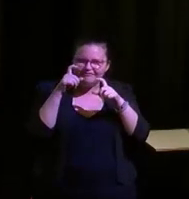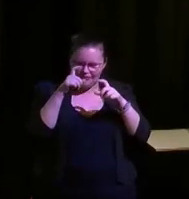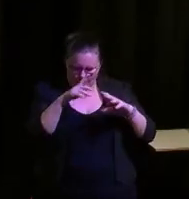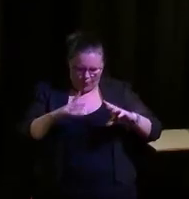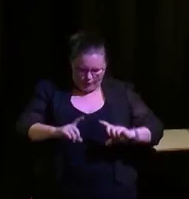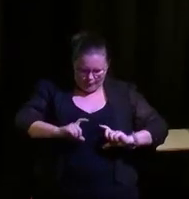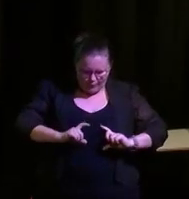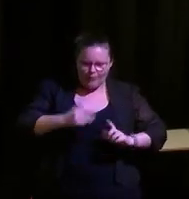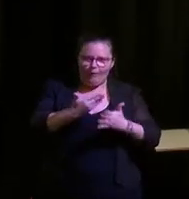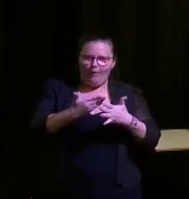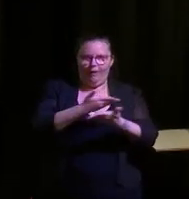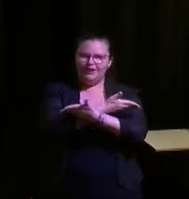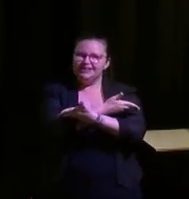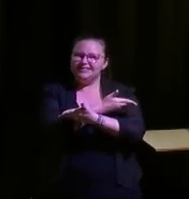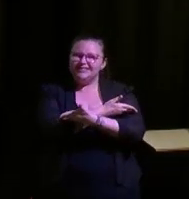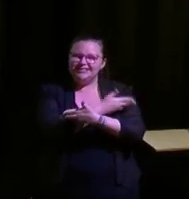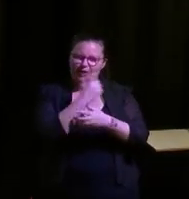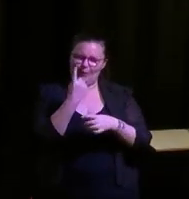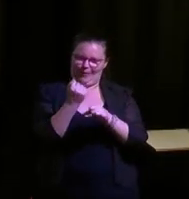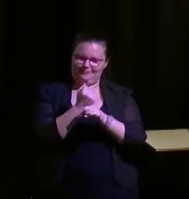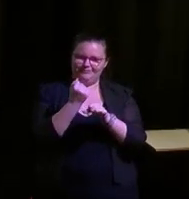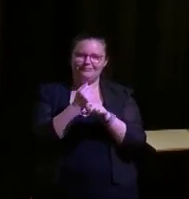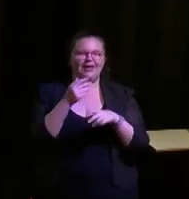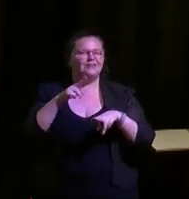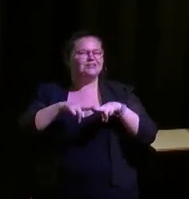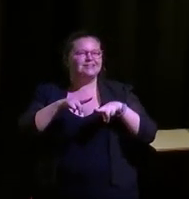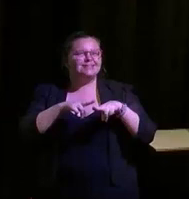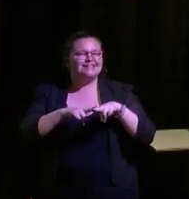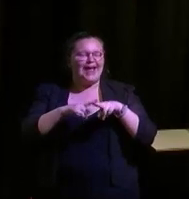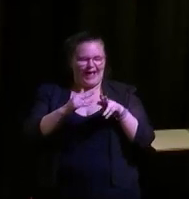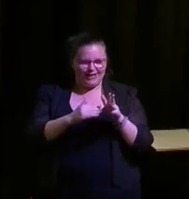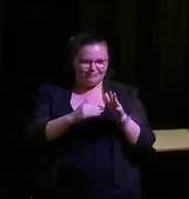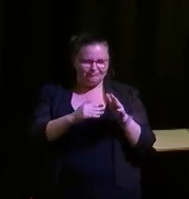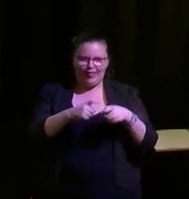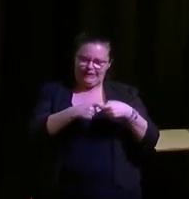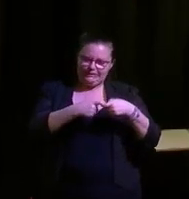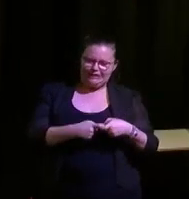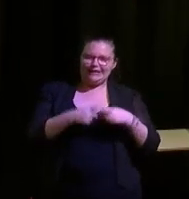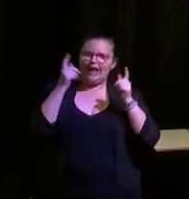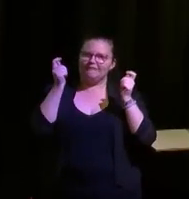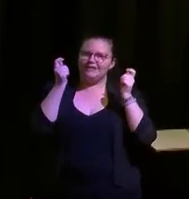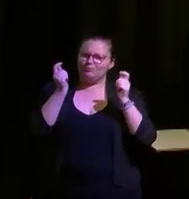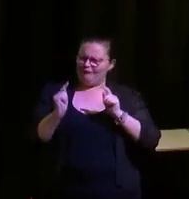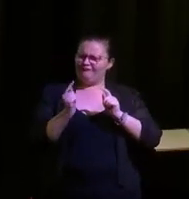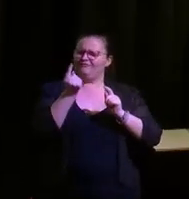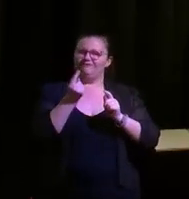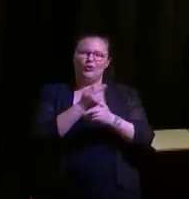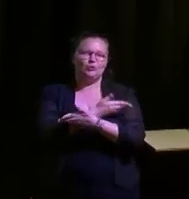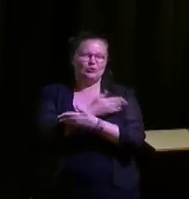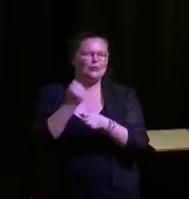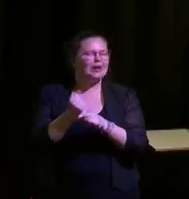T-shirt. She got one of those done of Dad sitting at a festival and that was her first ever shirt that she